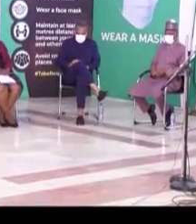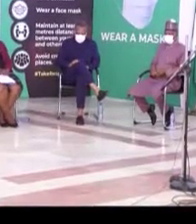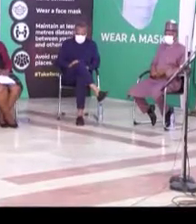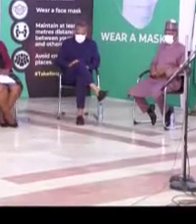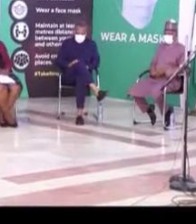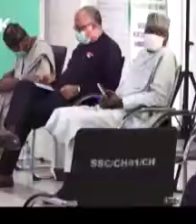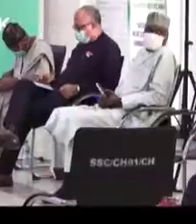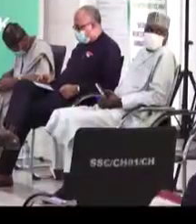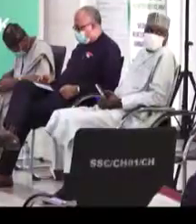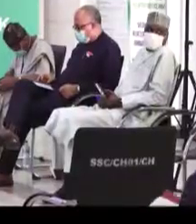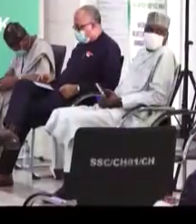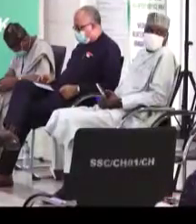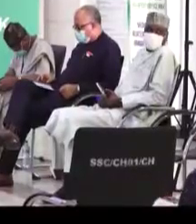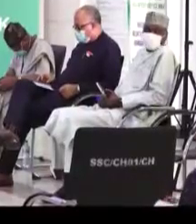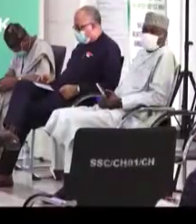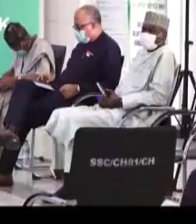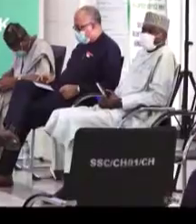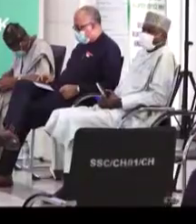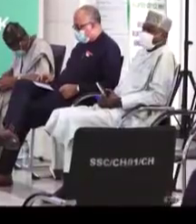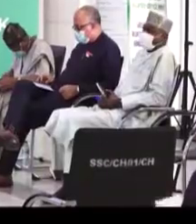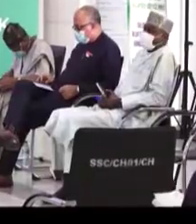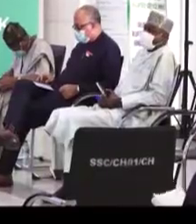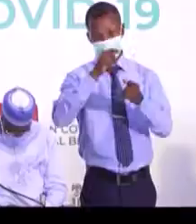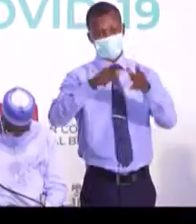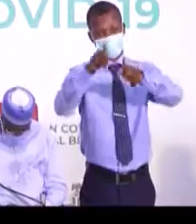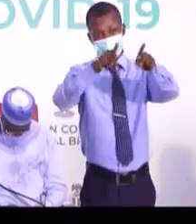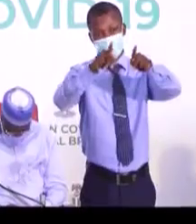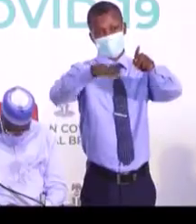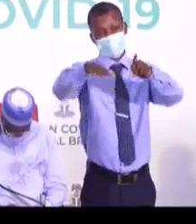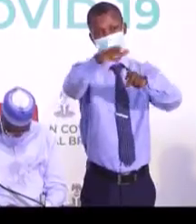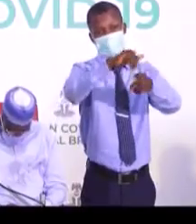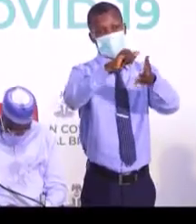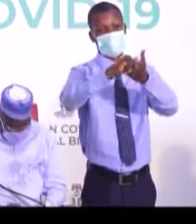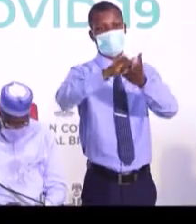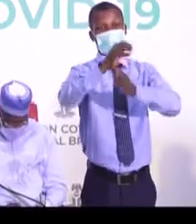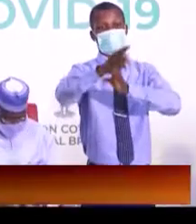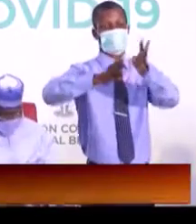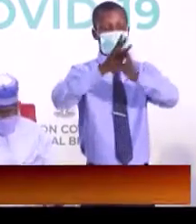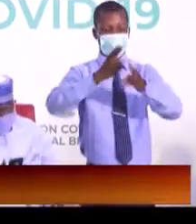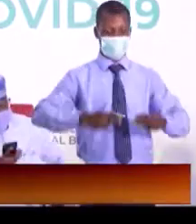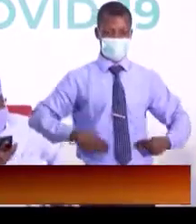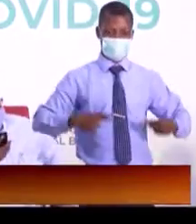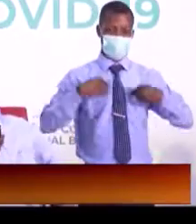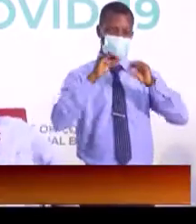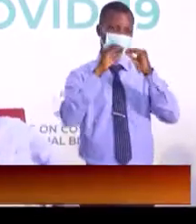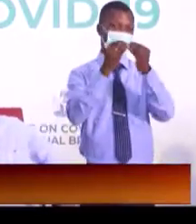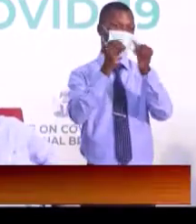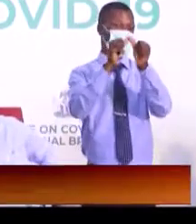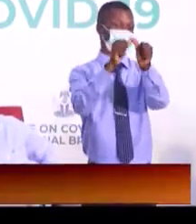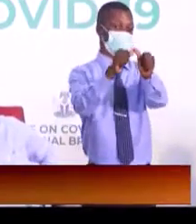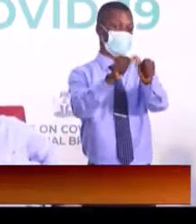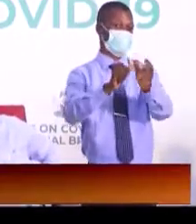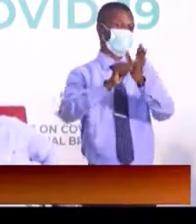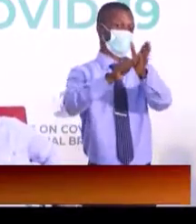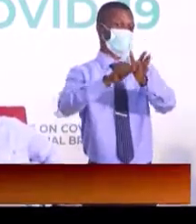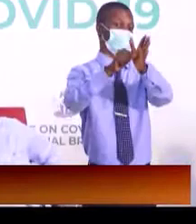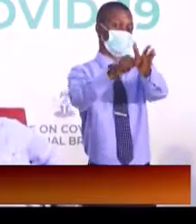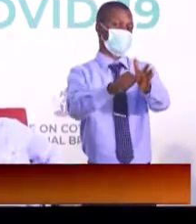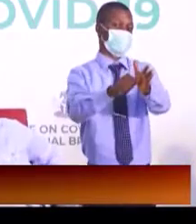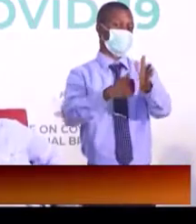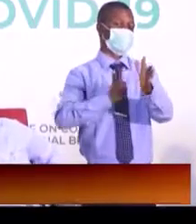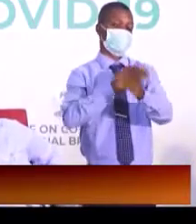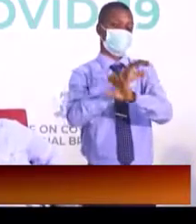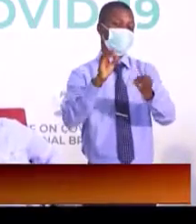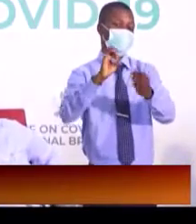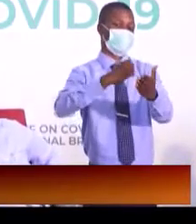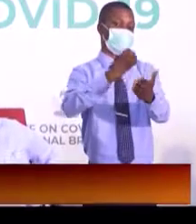advises against self-medication for COVID-19. WHO continues to emphasize there is still no evidence